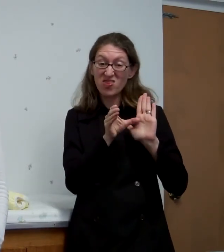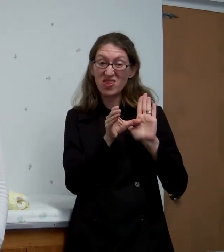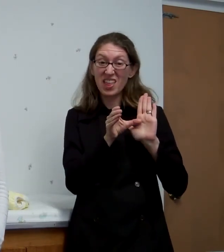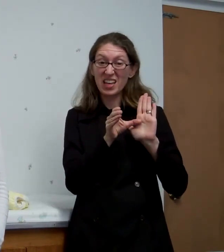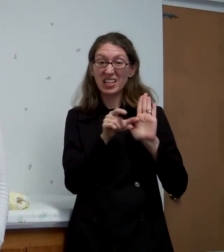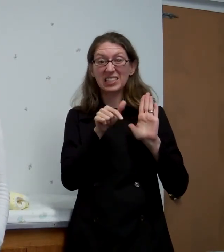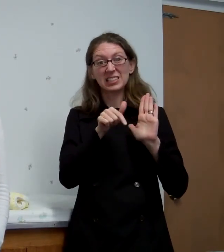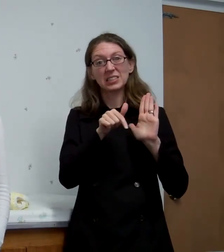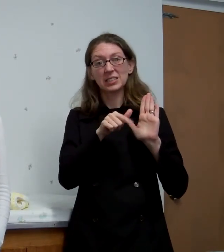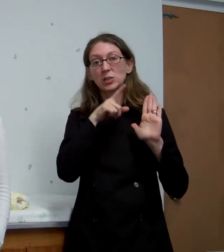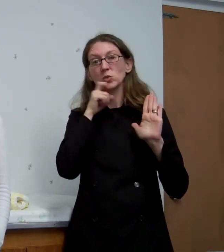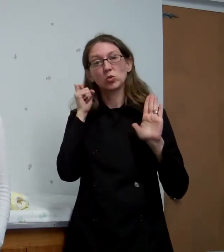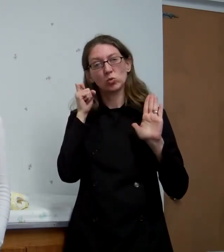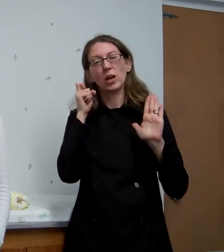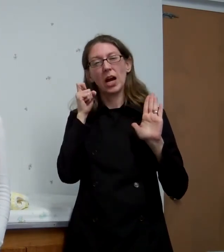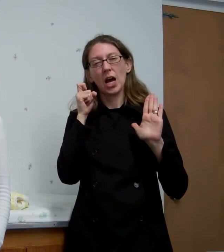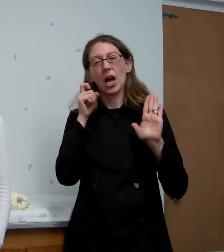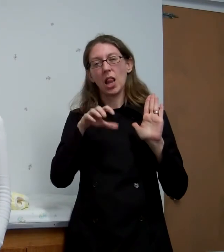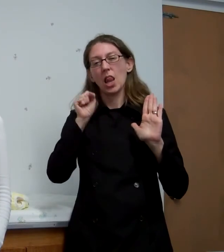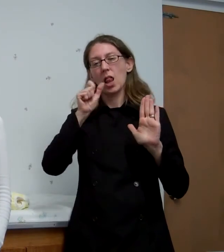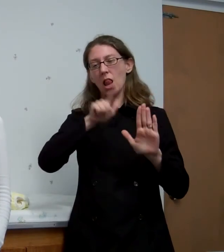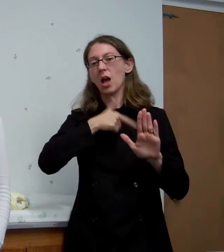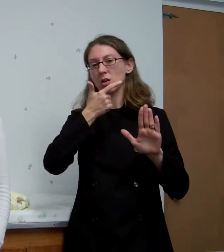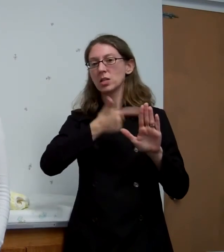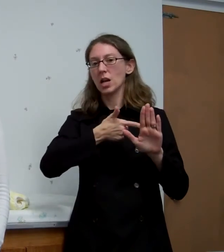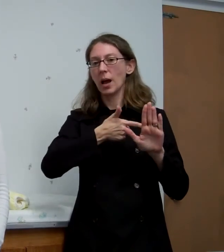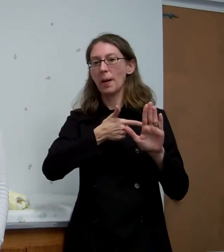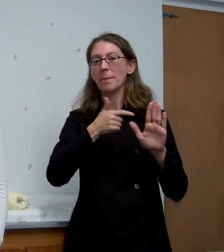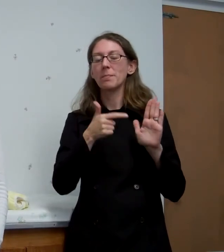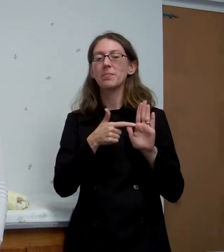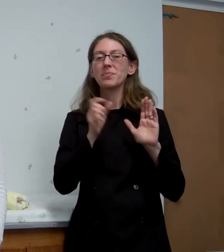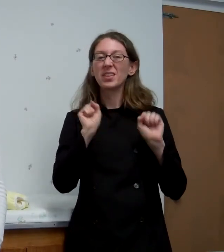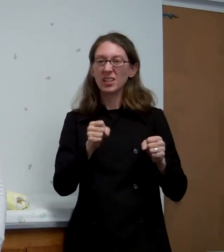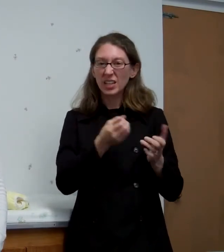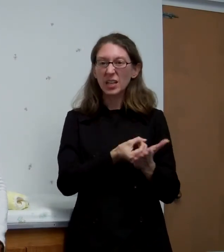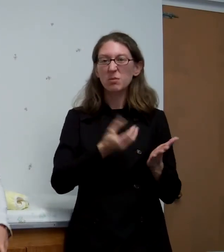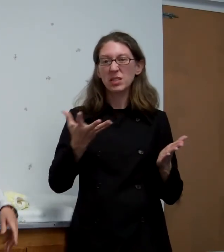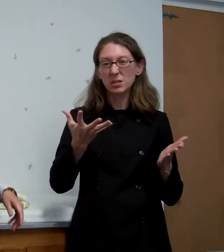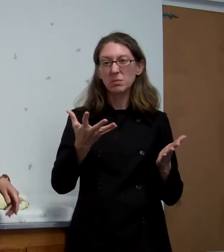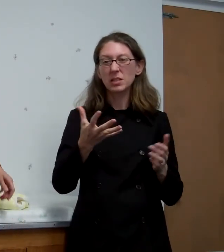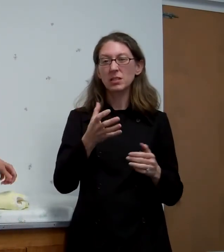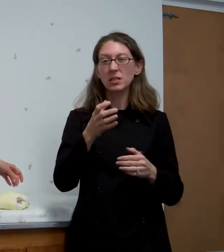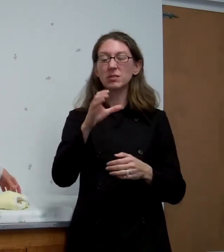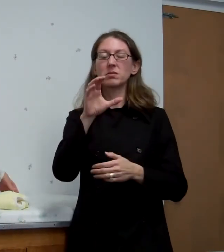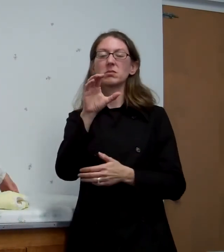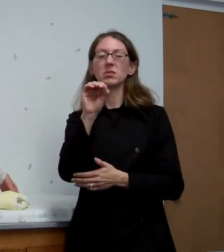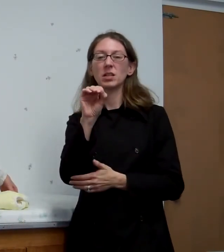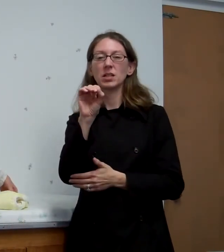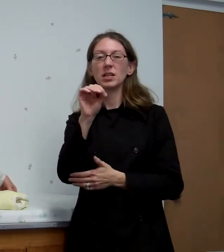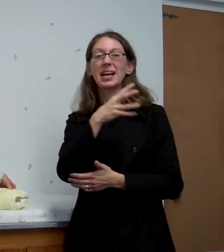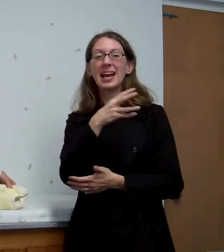They can be expensive, and it's harder to find organic options.